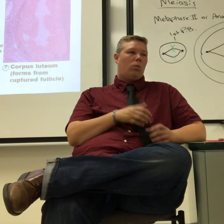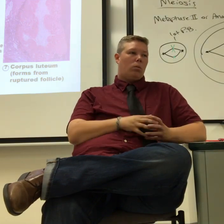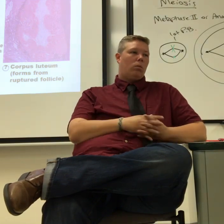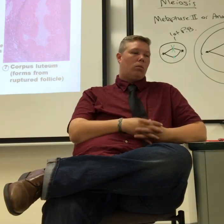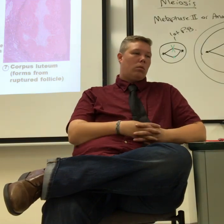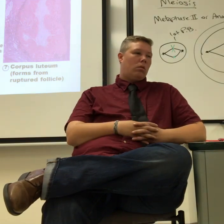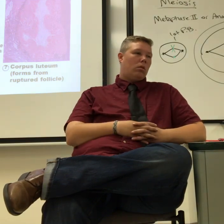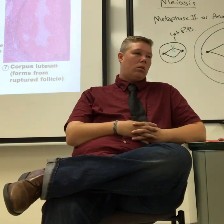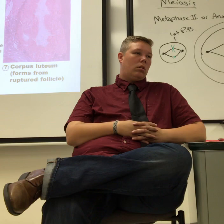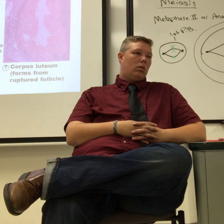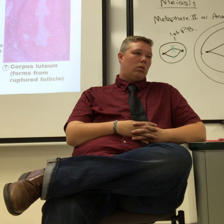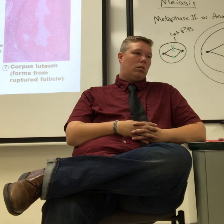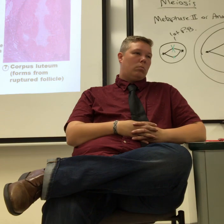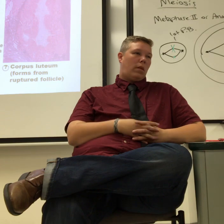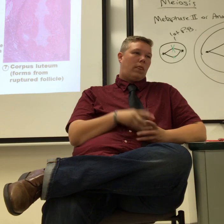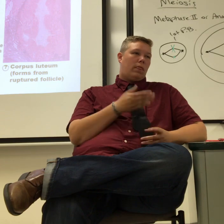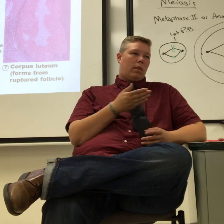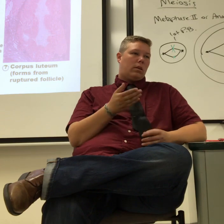Most things that rupture do bleed.